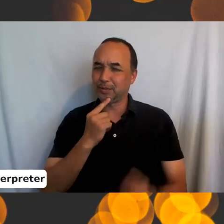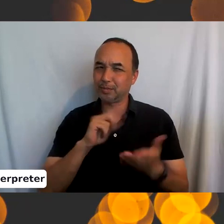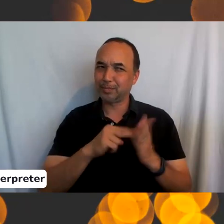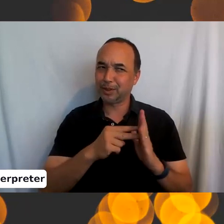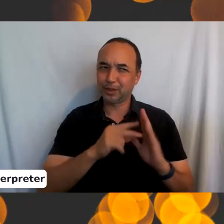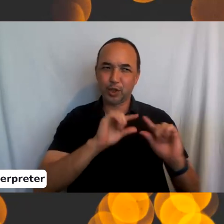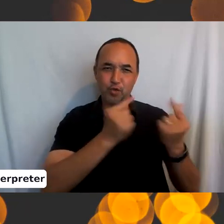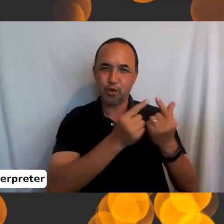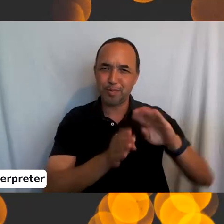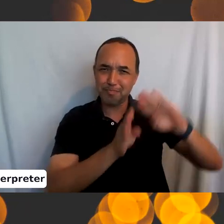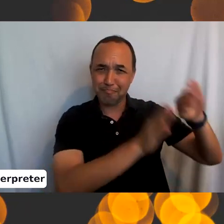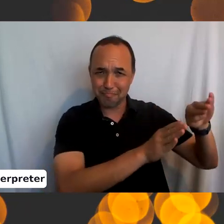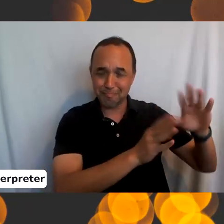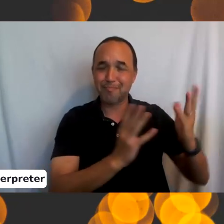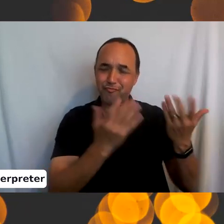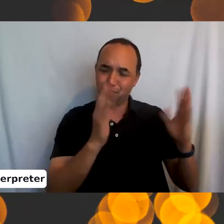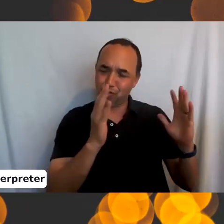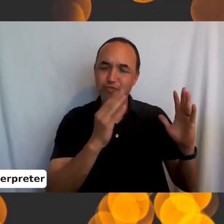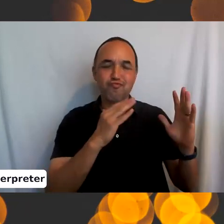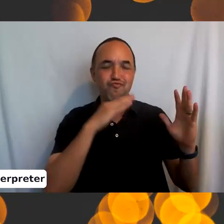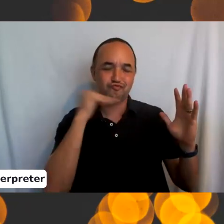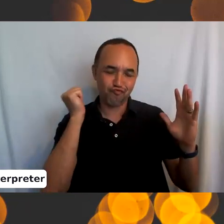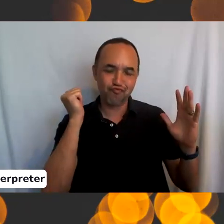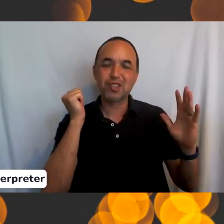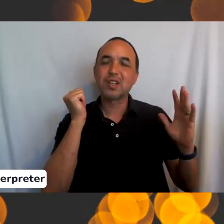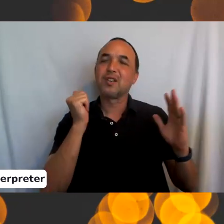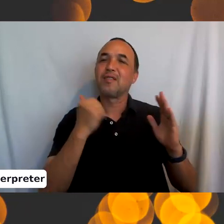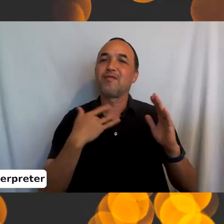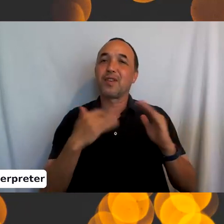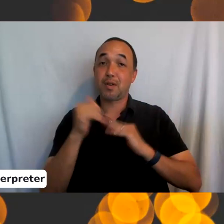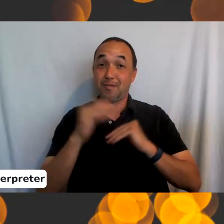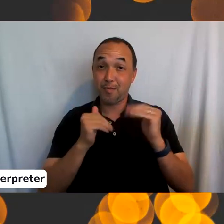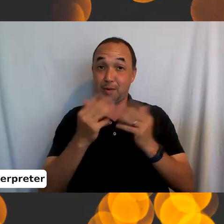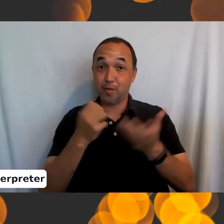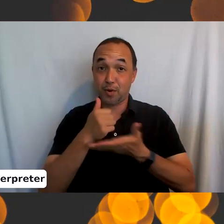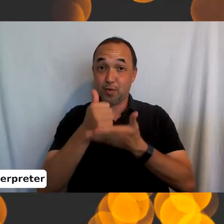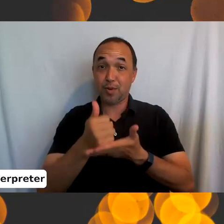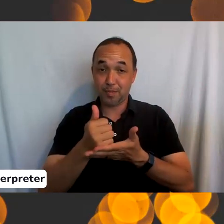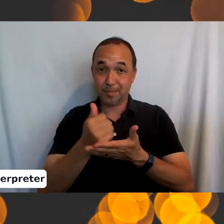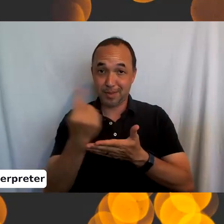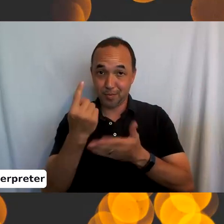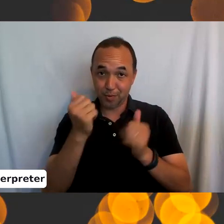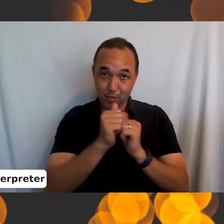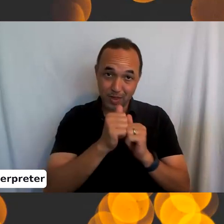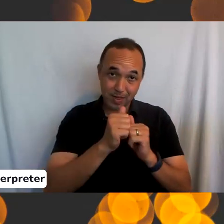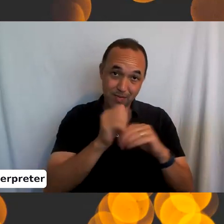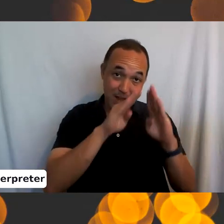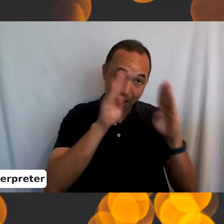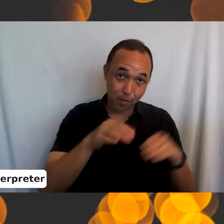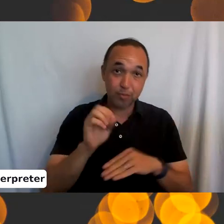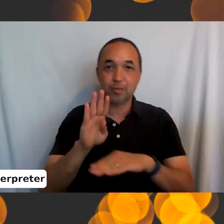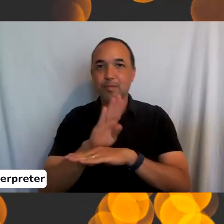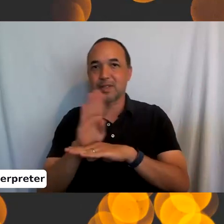investigations, you're feeling comfortable. You want to move into helping someone with a house, or you want to investigate a business of some sort.